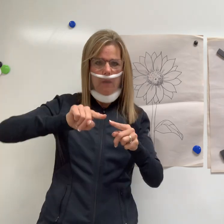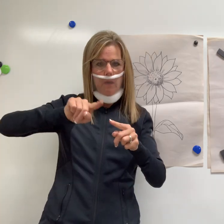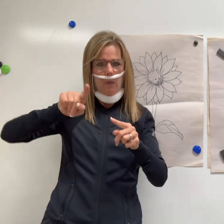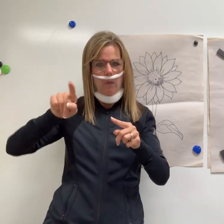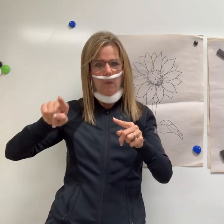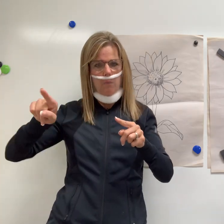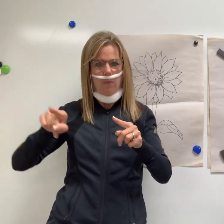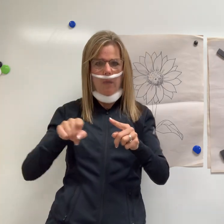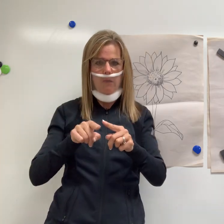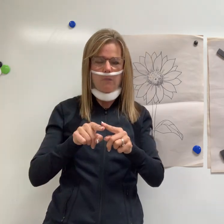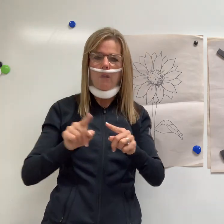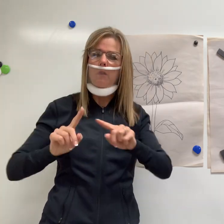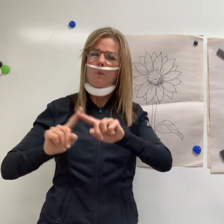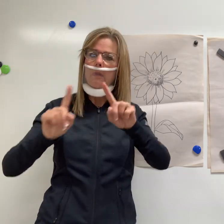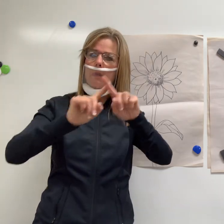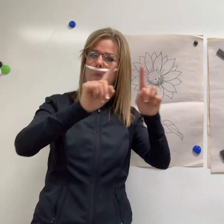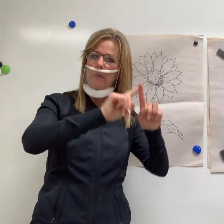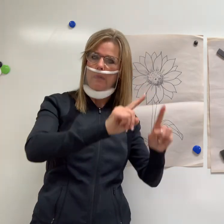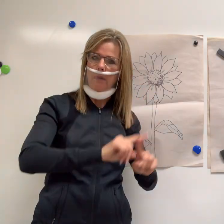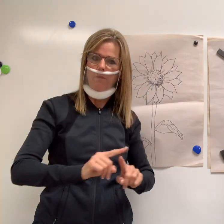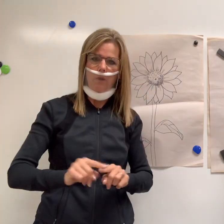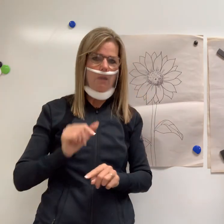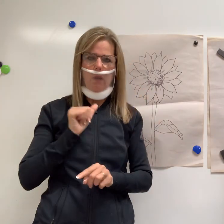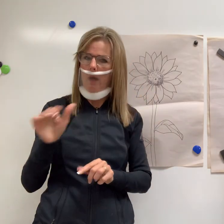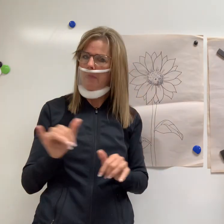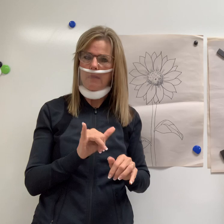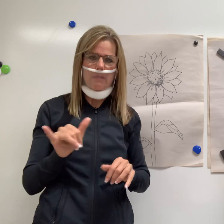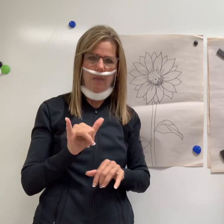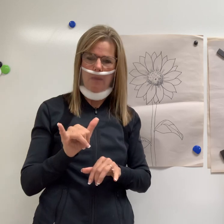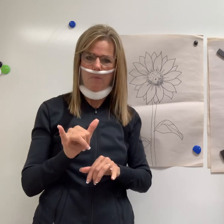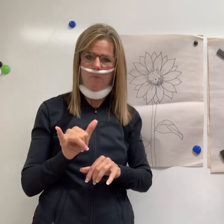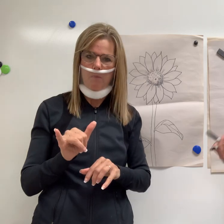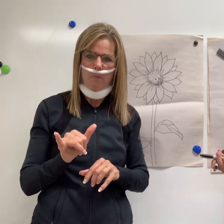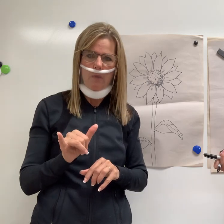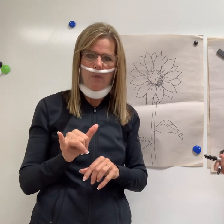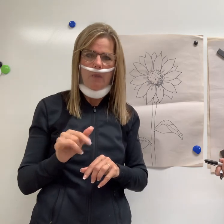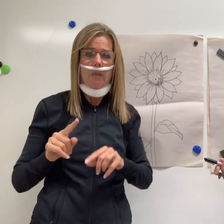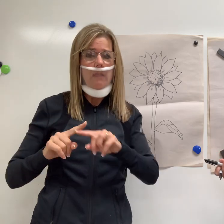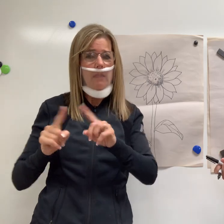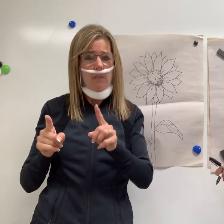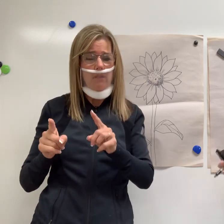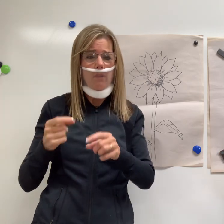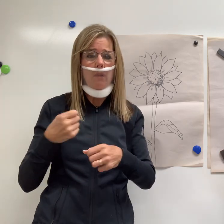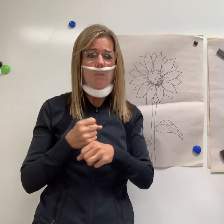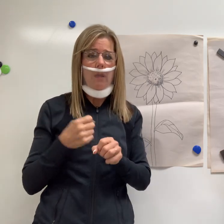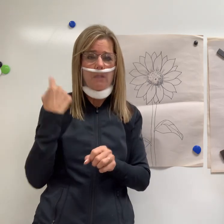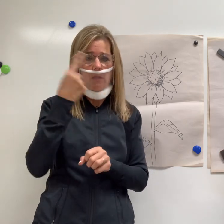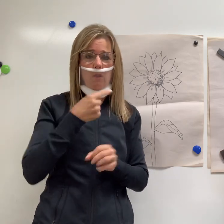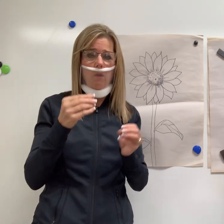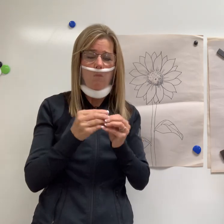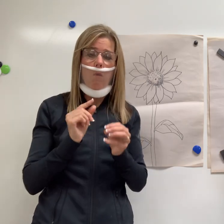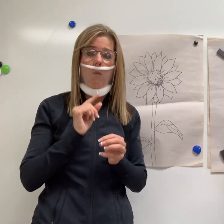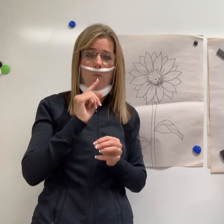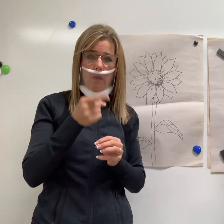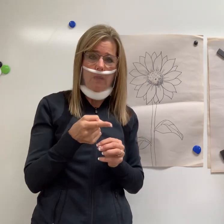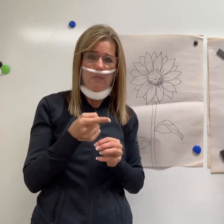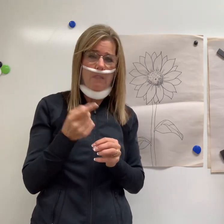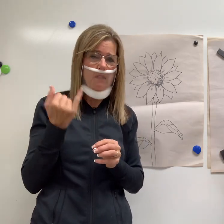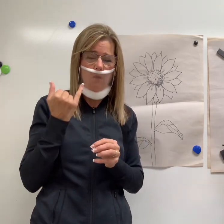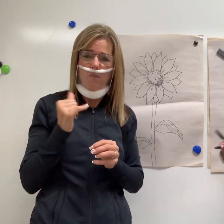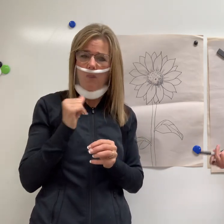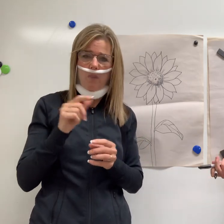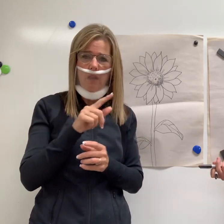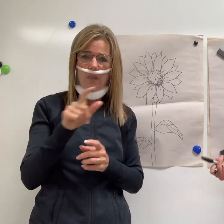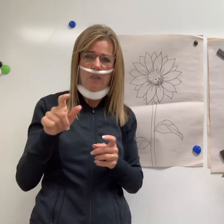single one. See how they're a little bit different? Those little differences in the petals make it even more realistic. So if your petals are not exactly the